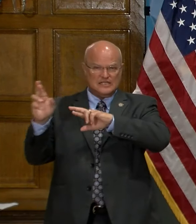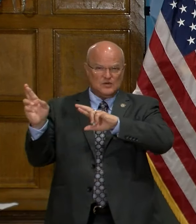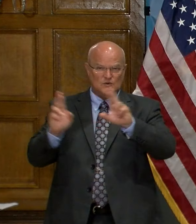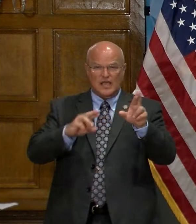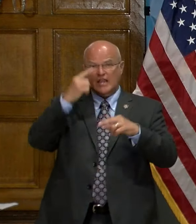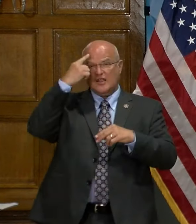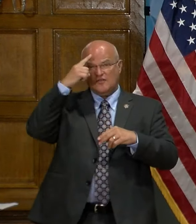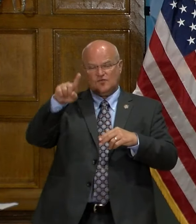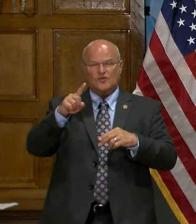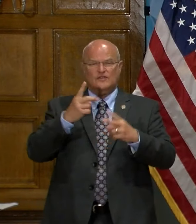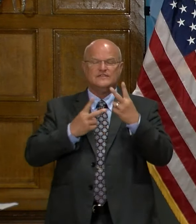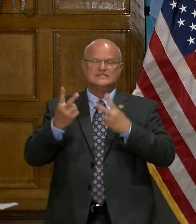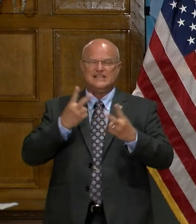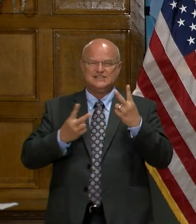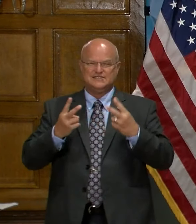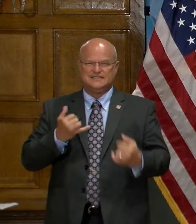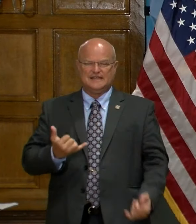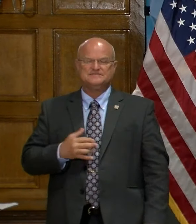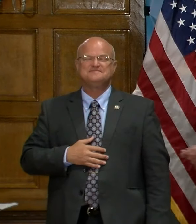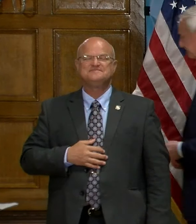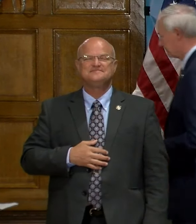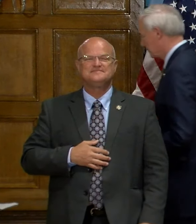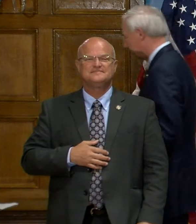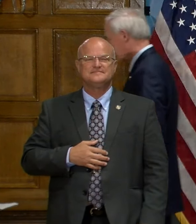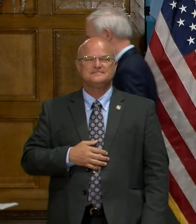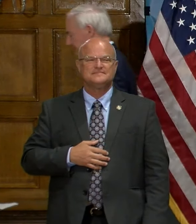this visitation. Rachel.